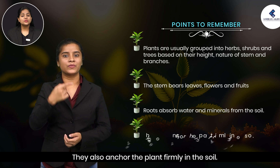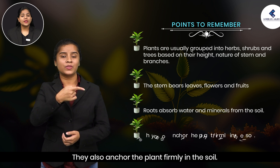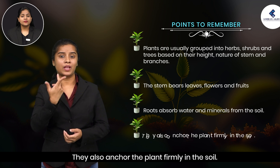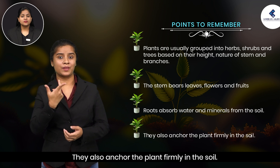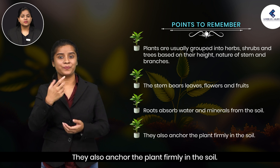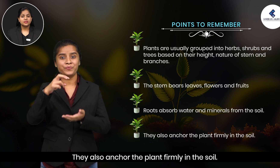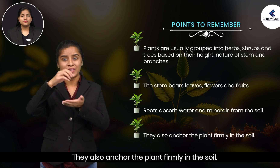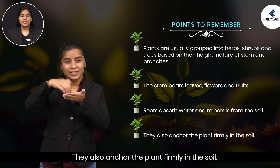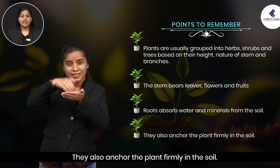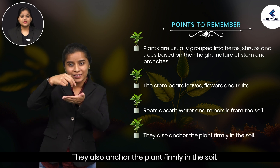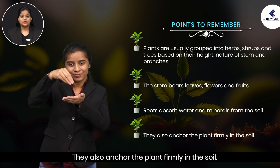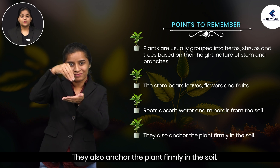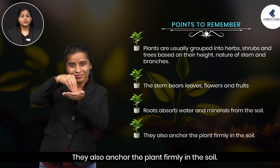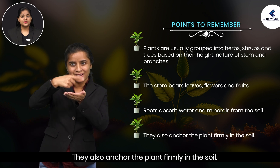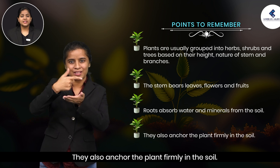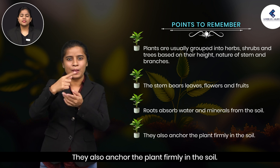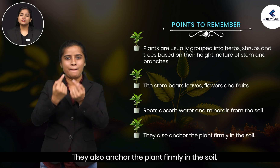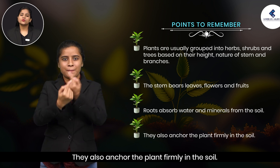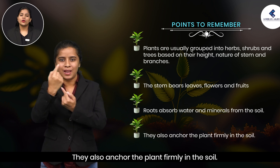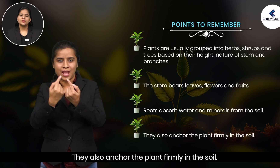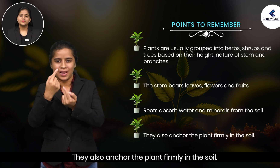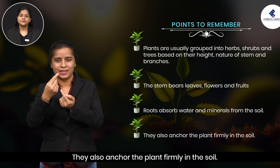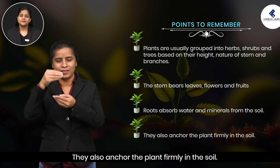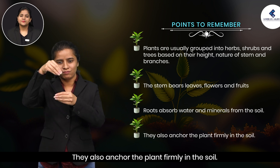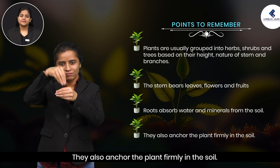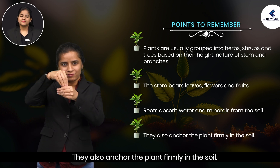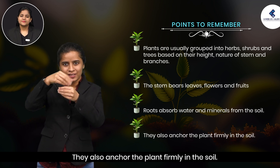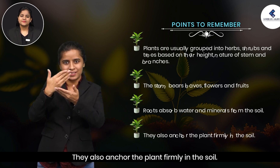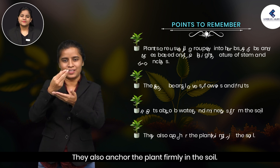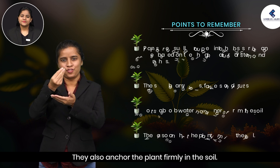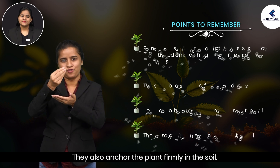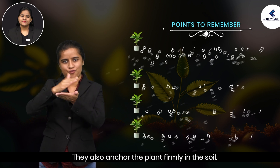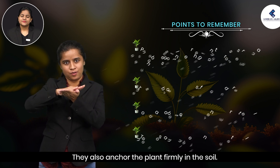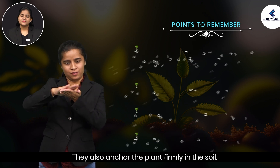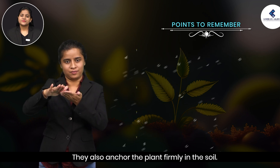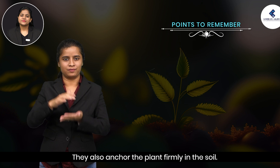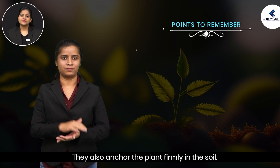They also anchor the plant firmly in the soil.